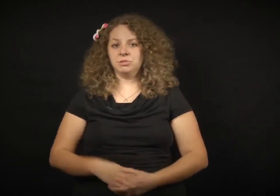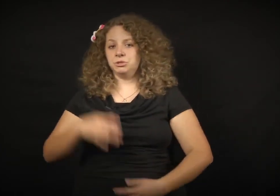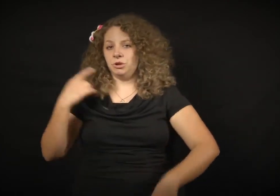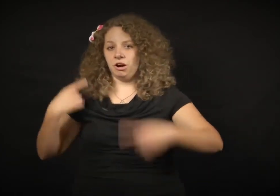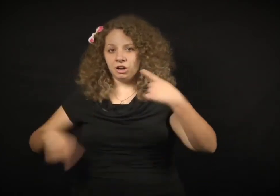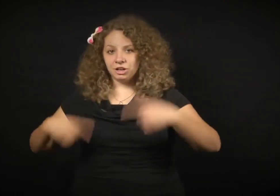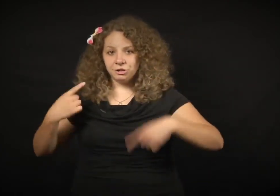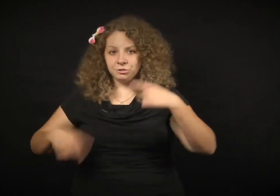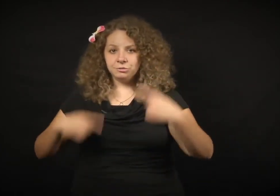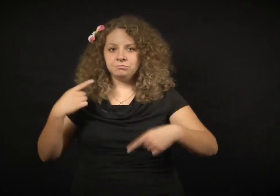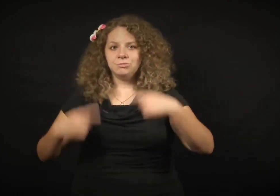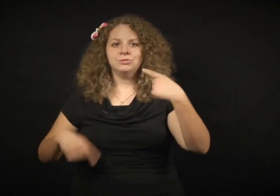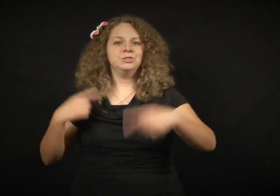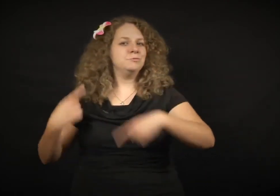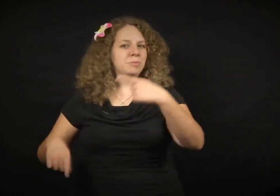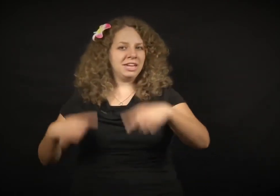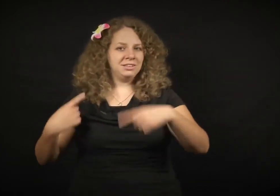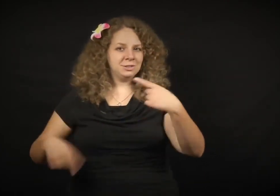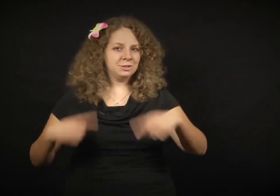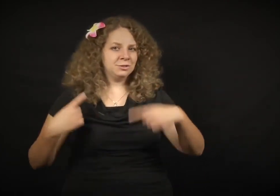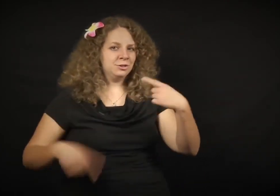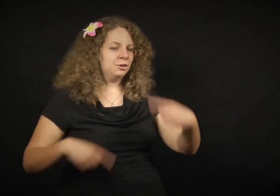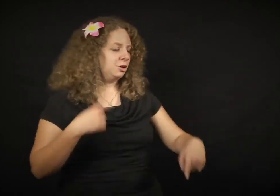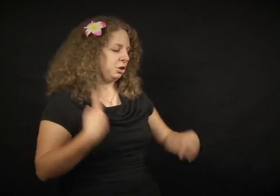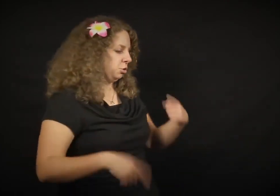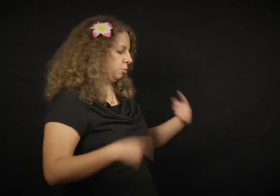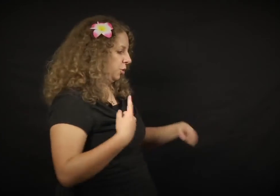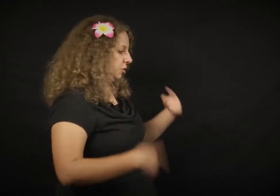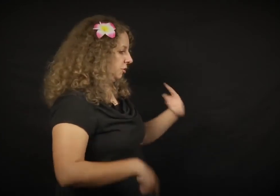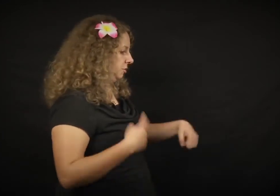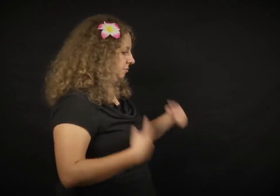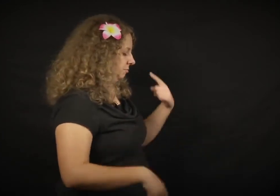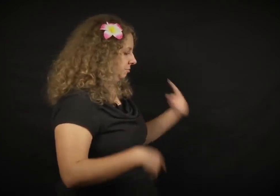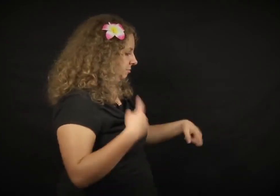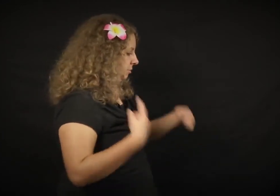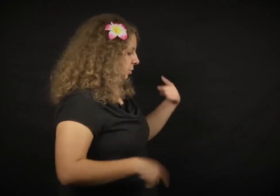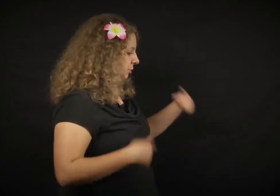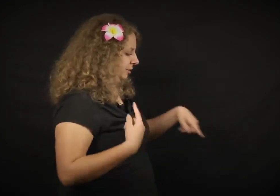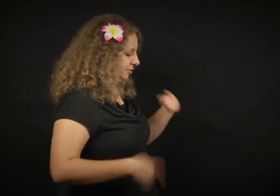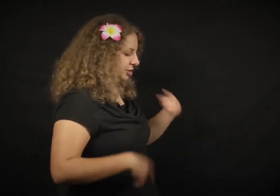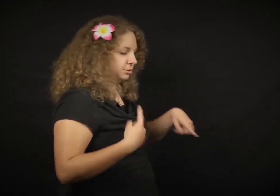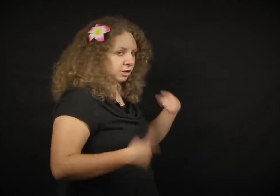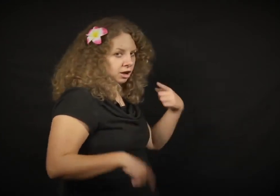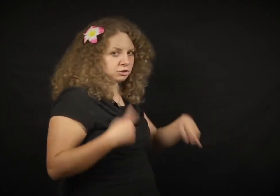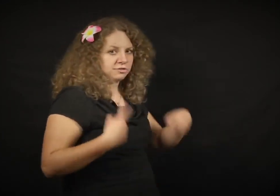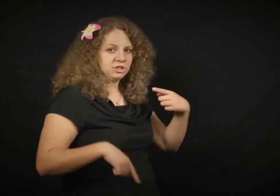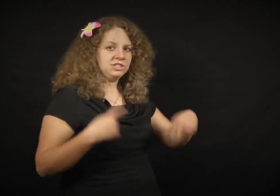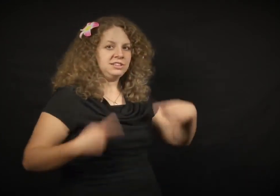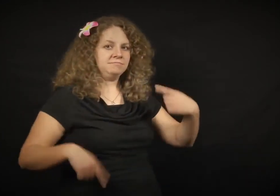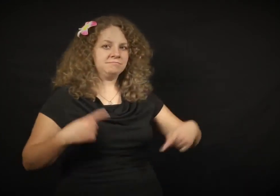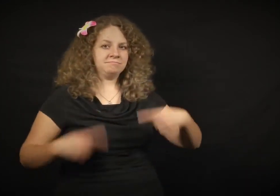to argue, debate, quarrel, or referring to a controversy,